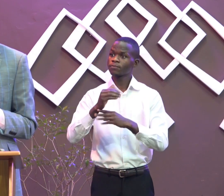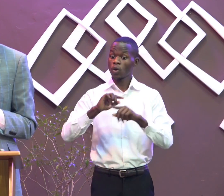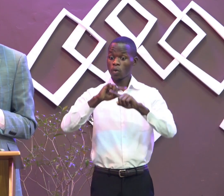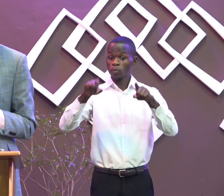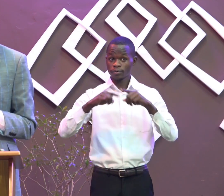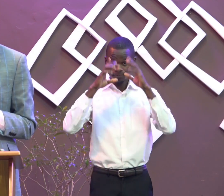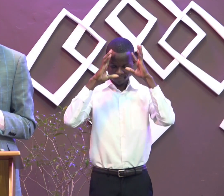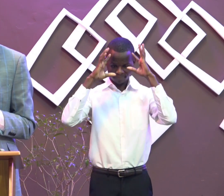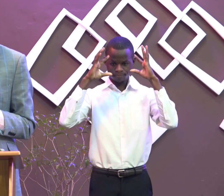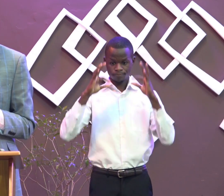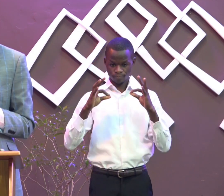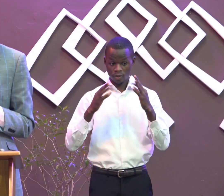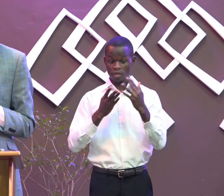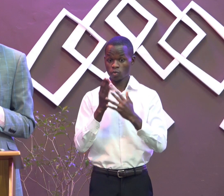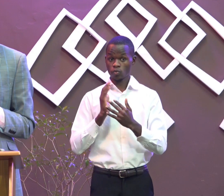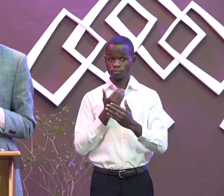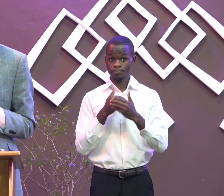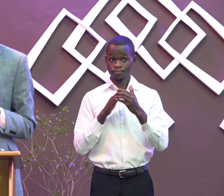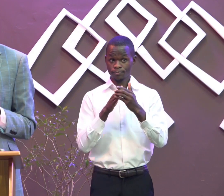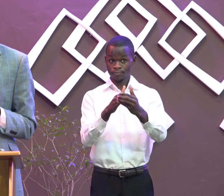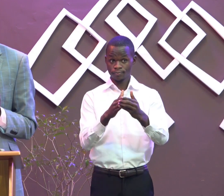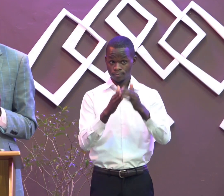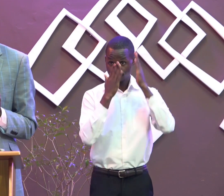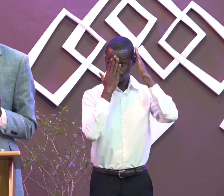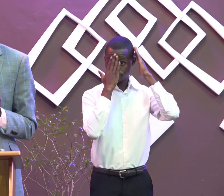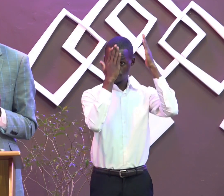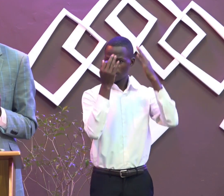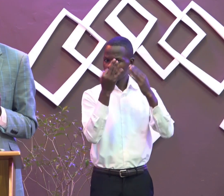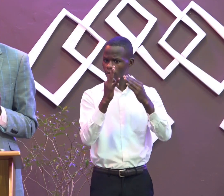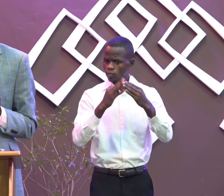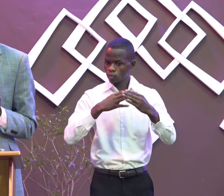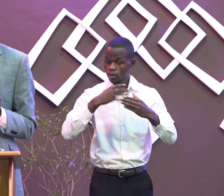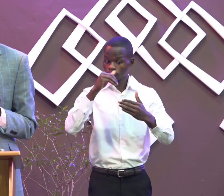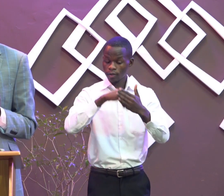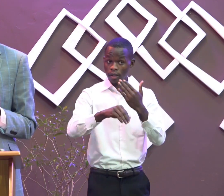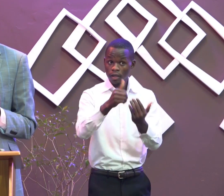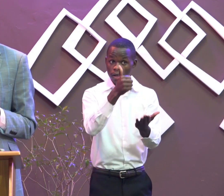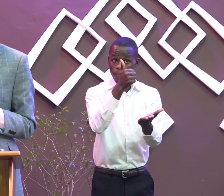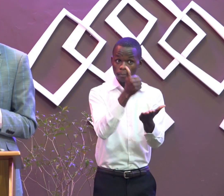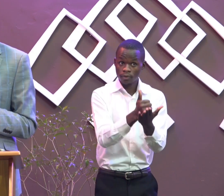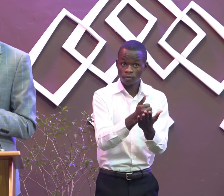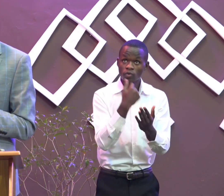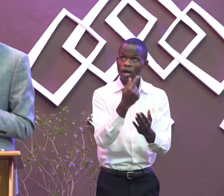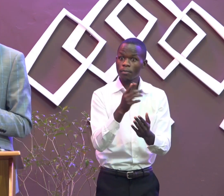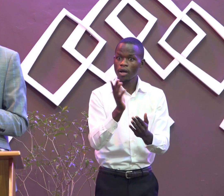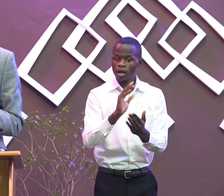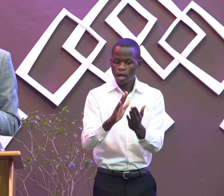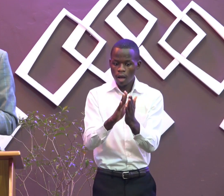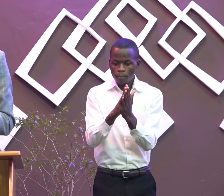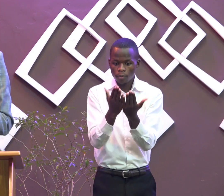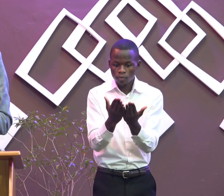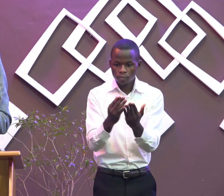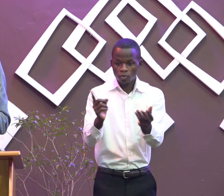tukulemberwa Mukama waffe Bishop Sefuman nti bwe tugenda mu banka bwe tuteekayo ssente tetujjayo katabo. By then ng'olina